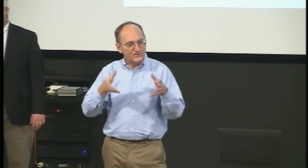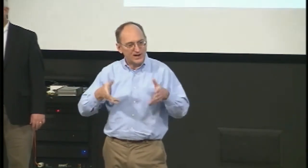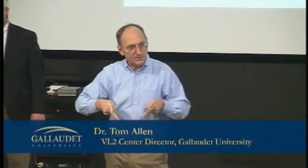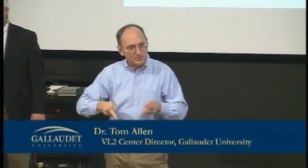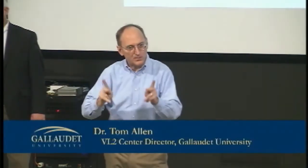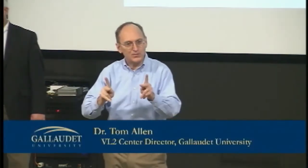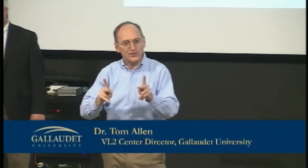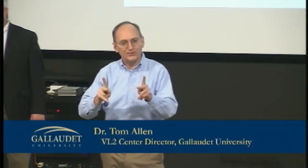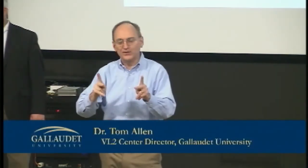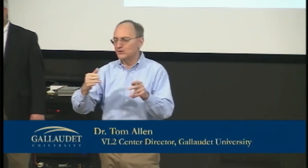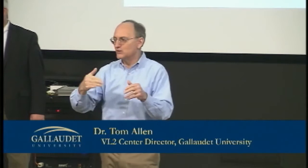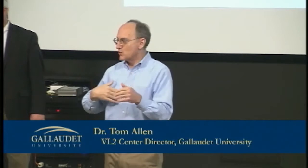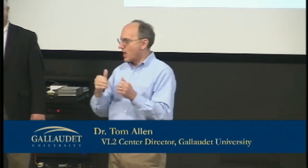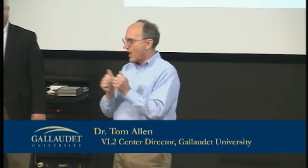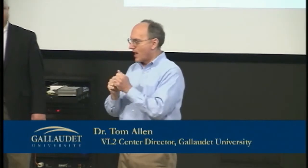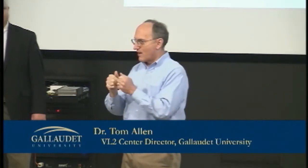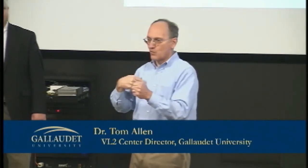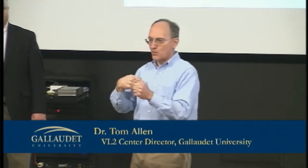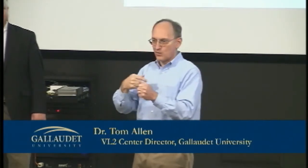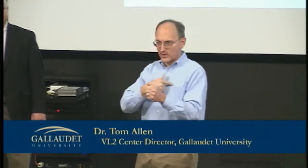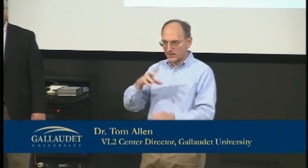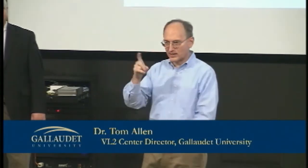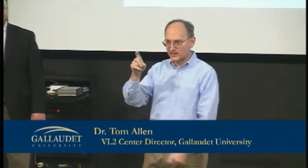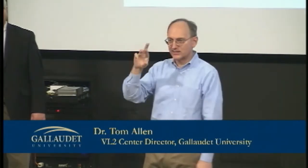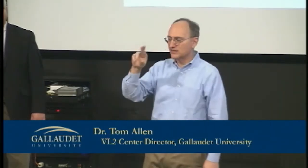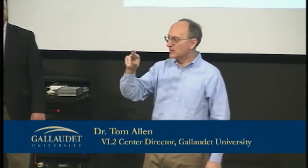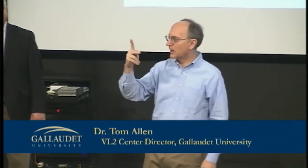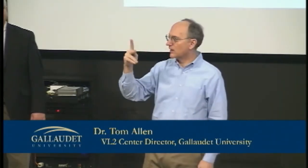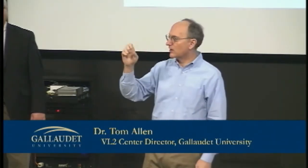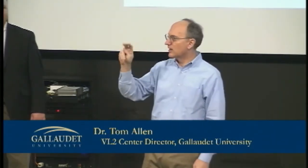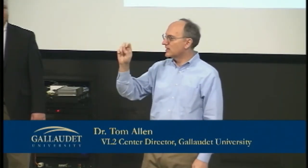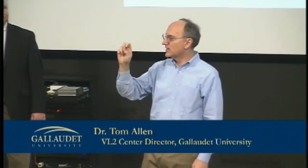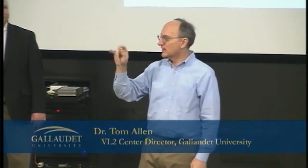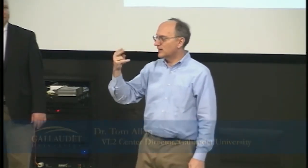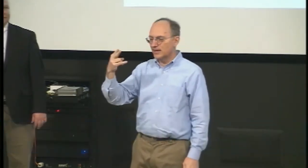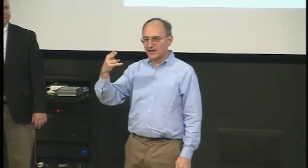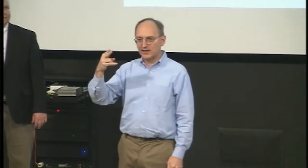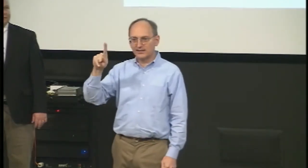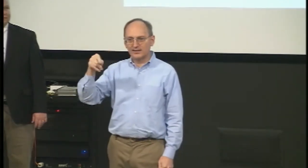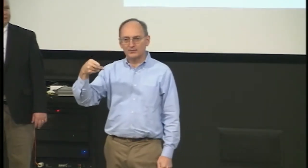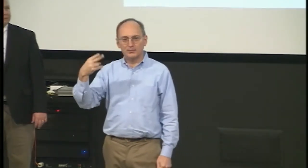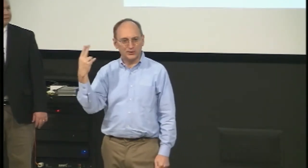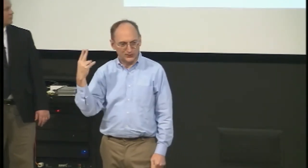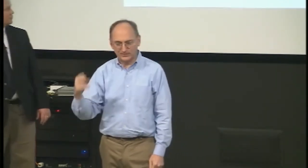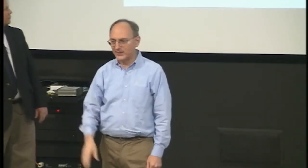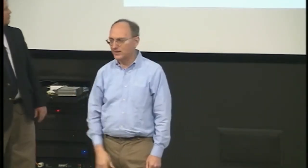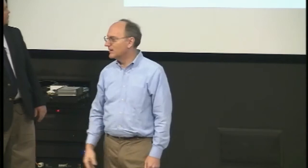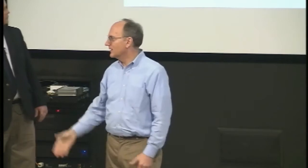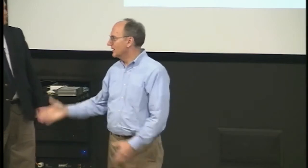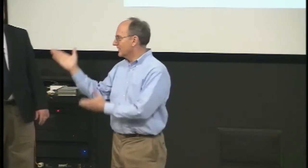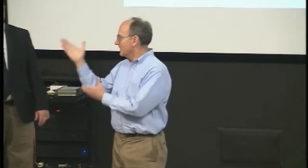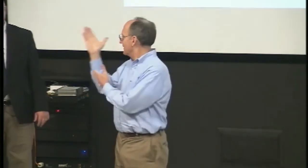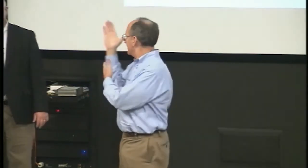This afternoon, we are very privileged to have with us Dr. Kenneth Pugh.